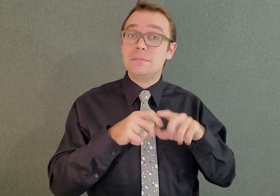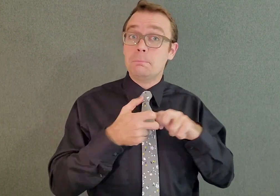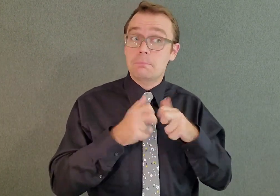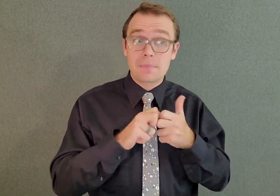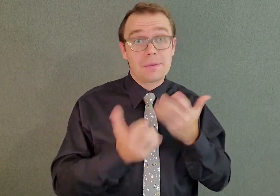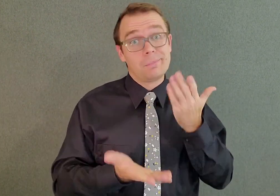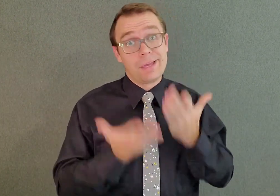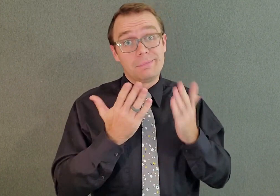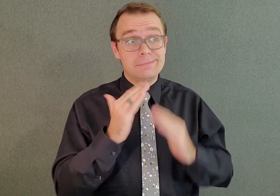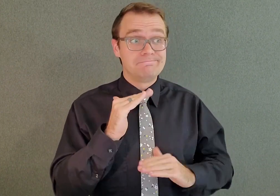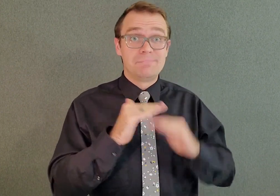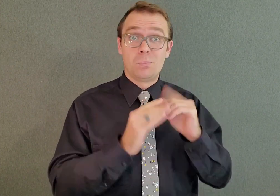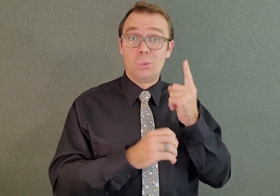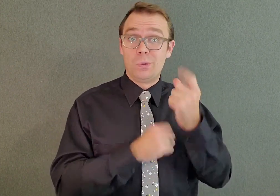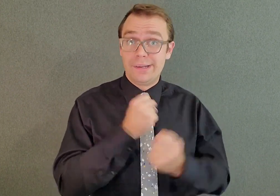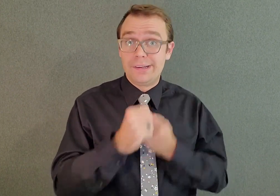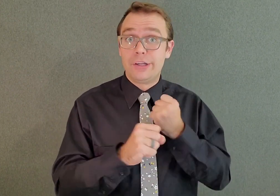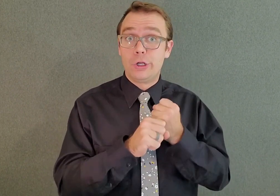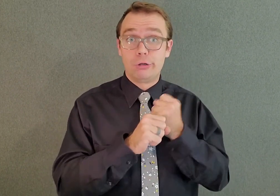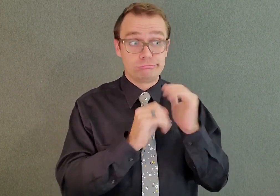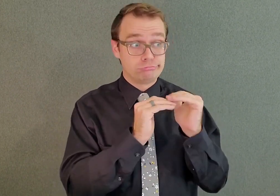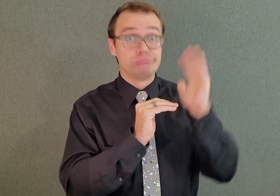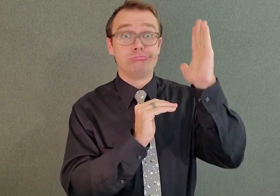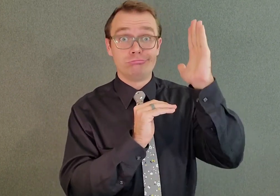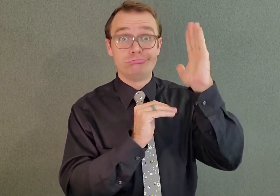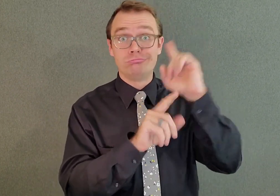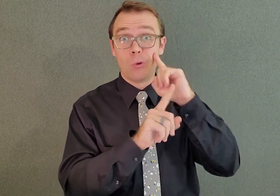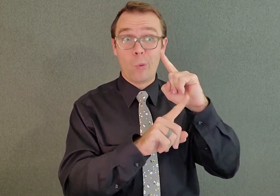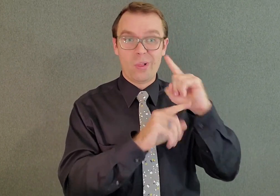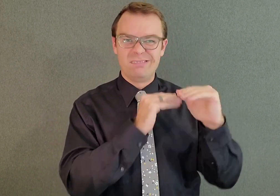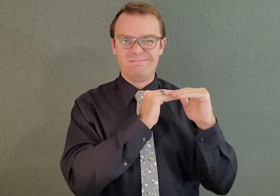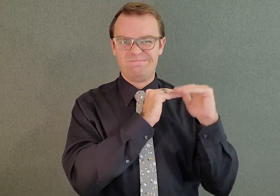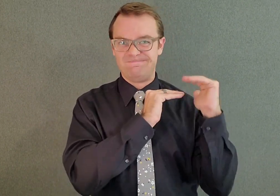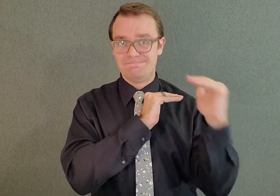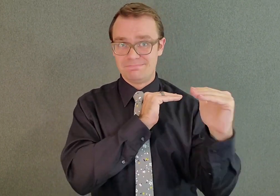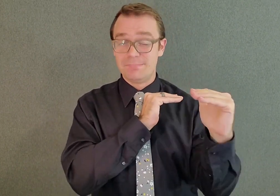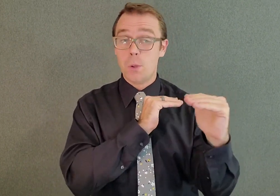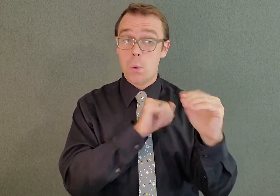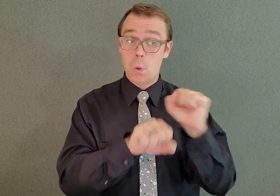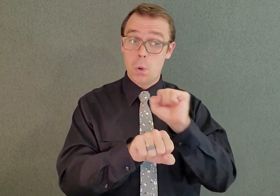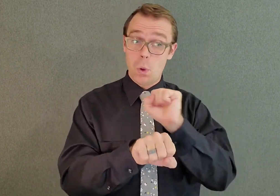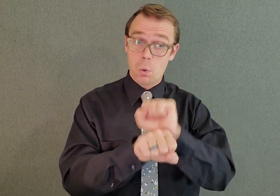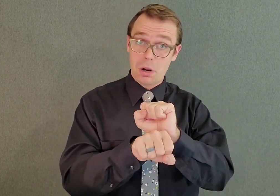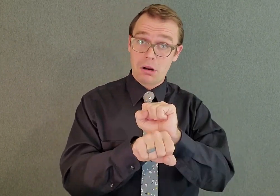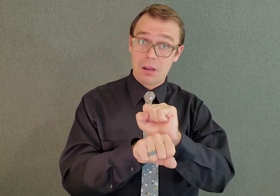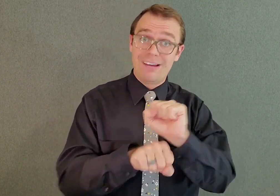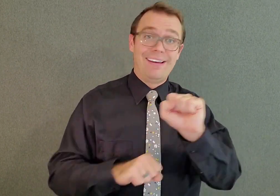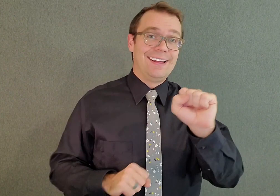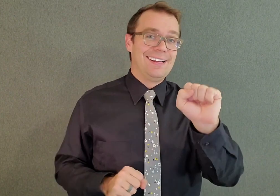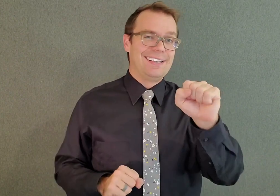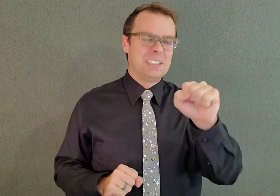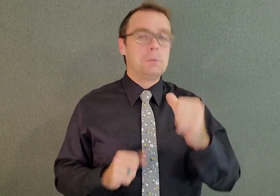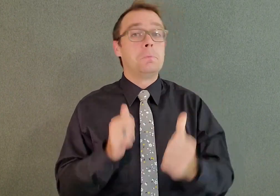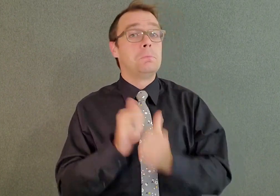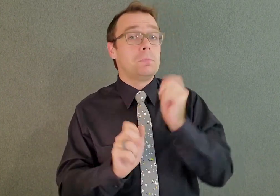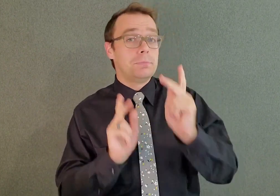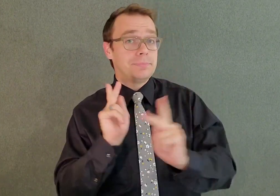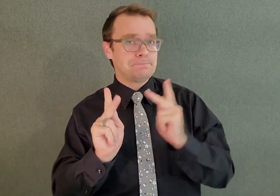may take up to a year or more to stabilize the spine. Yes, it does take work. Most individuals will